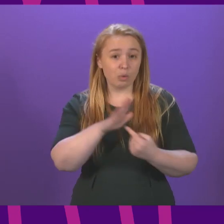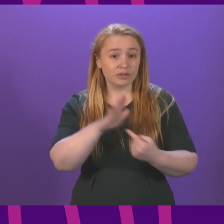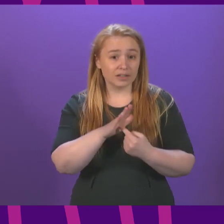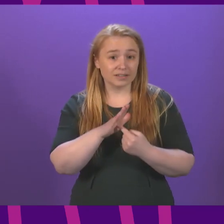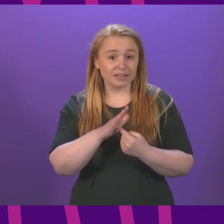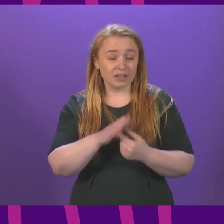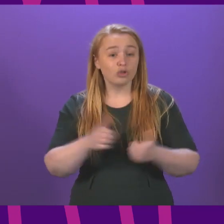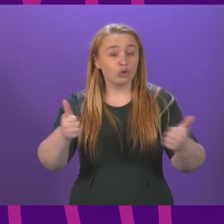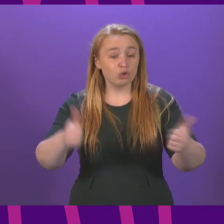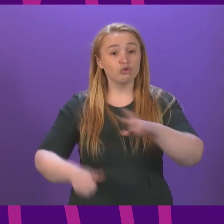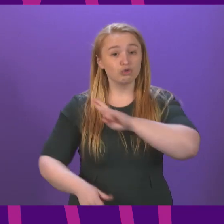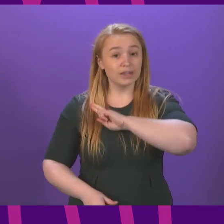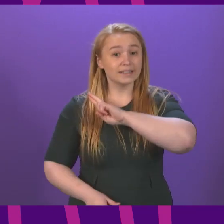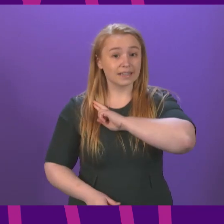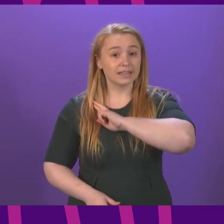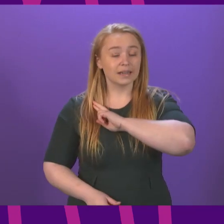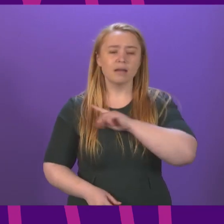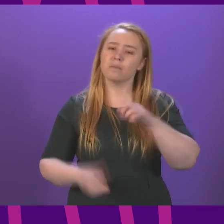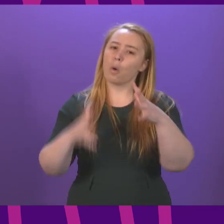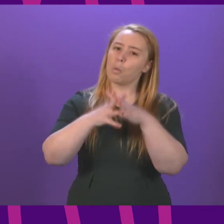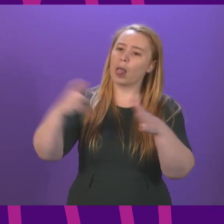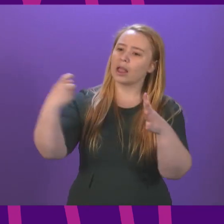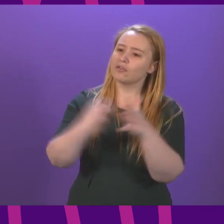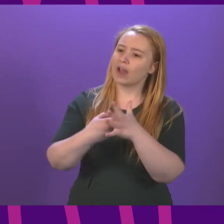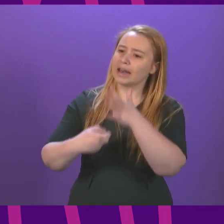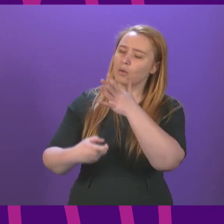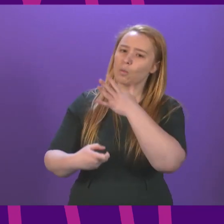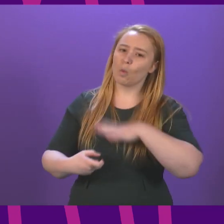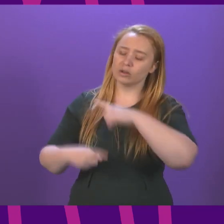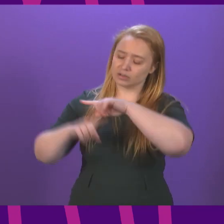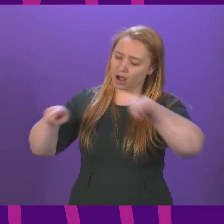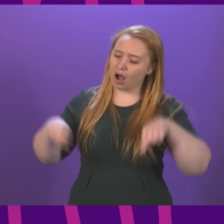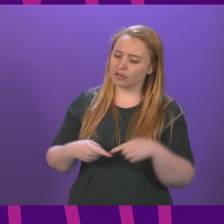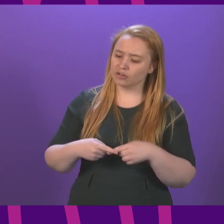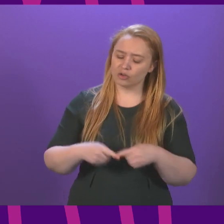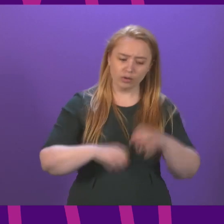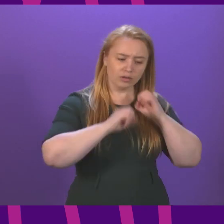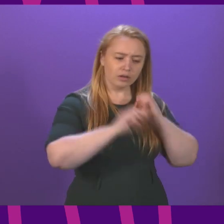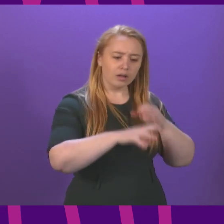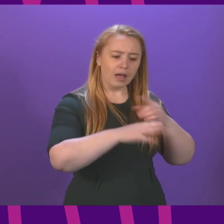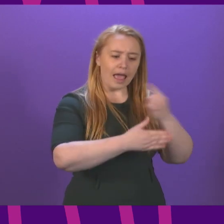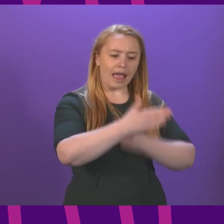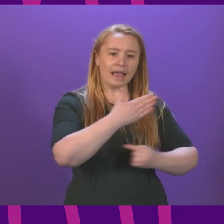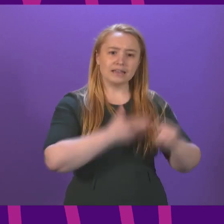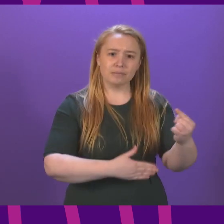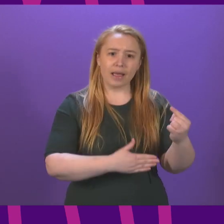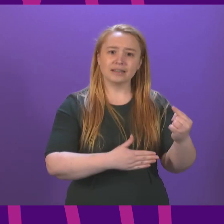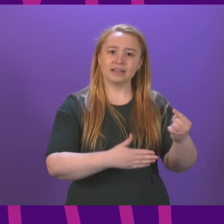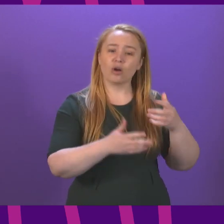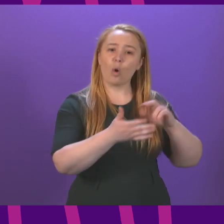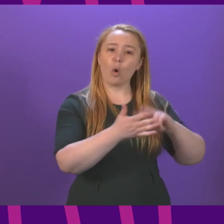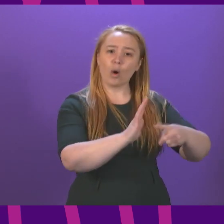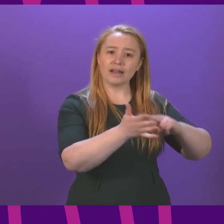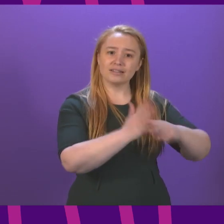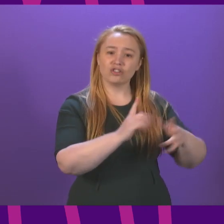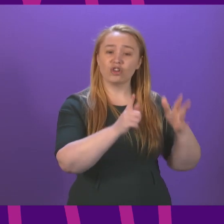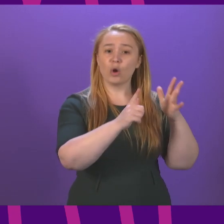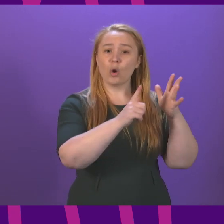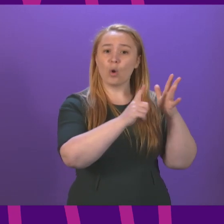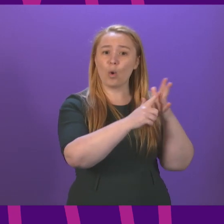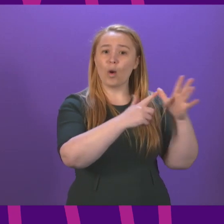is also now asking us to dictate to an independent organisation, the OECD no less, what the